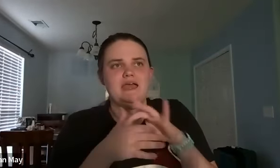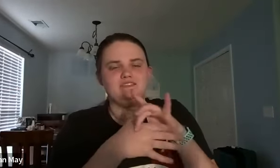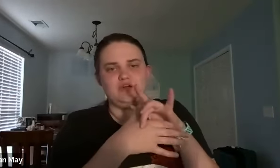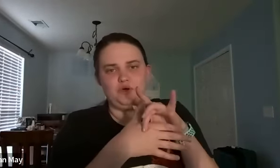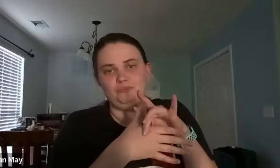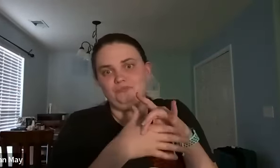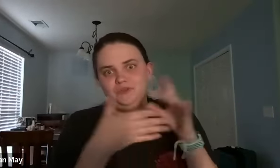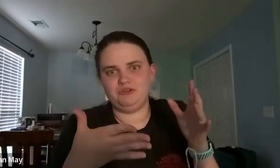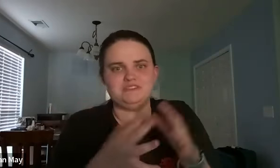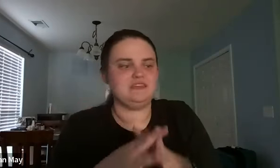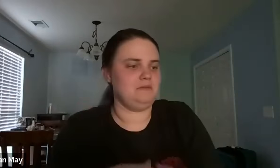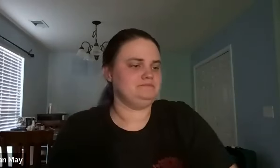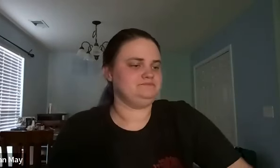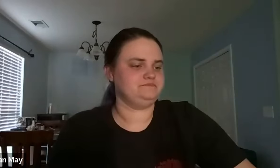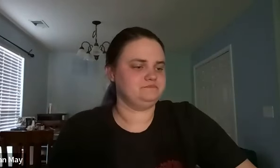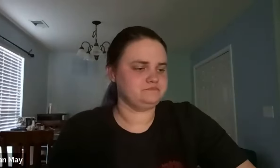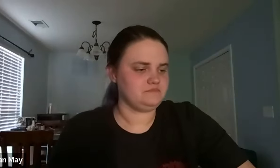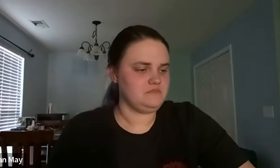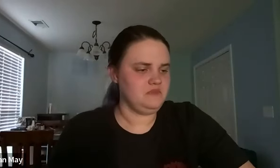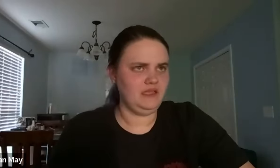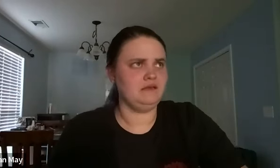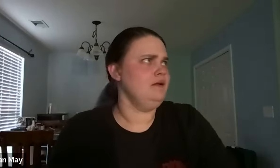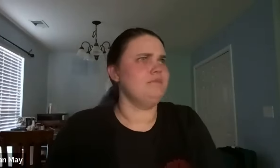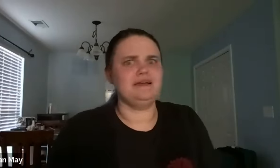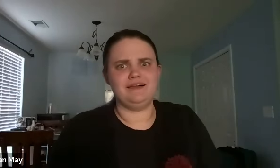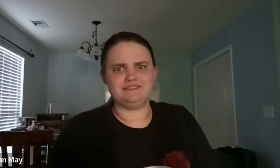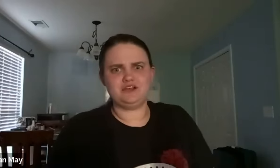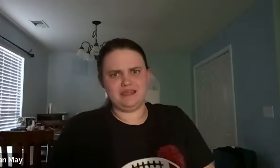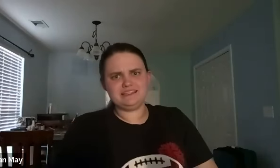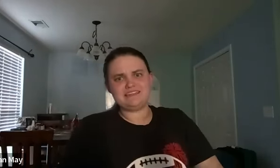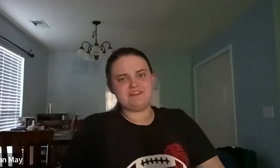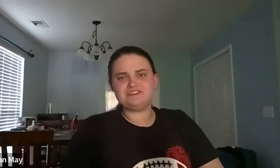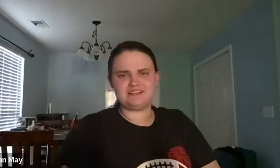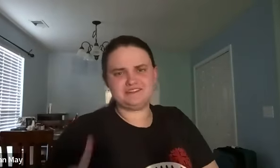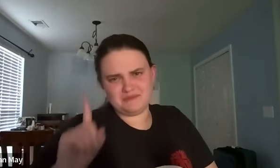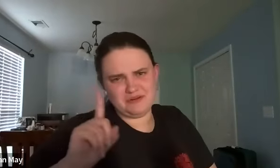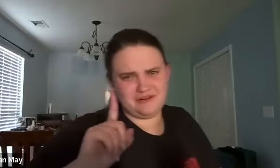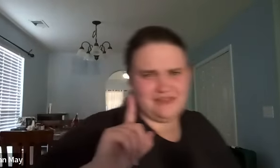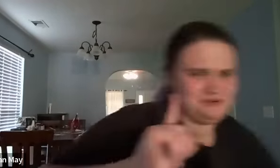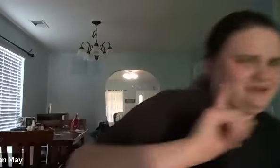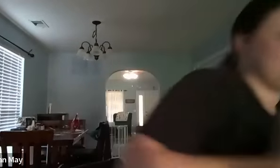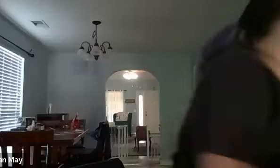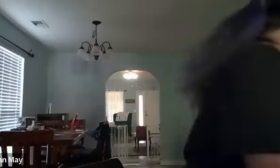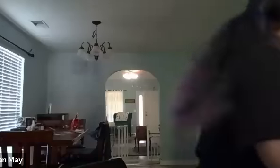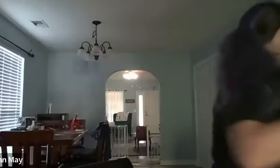And so you use the sign. And my light, sorry, it's getting very dark in here. Let me put on a light real quick.